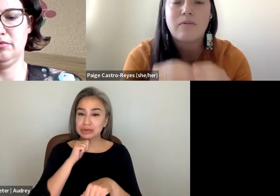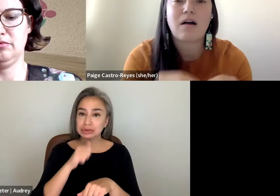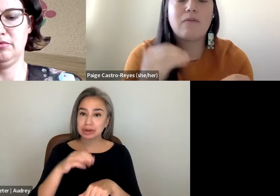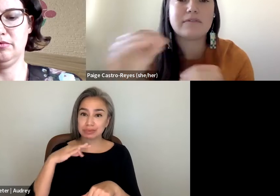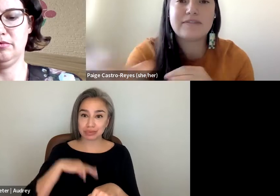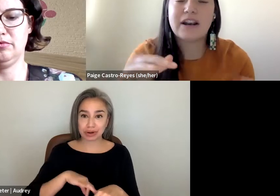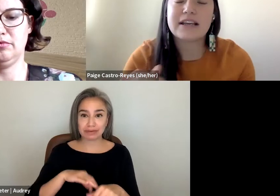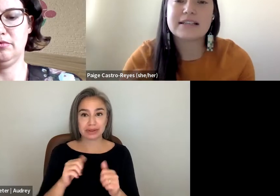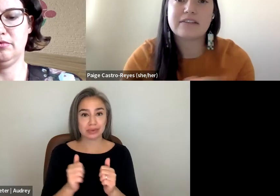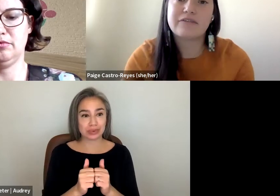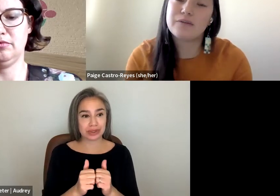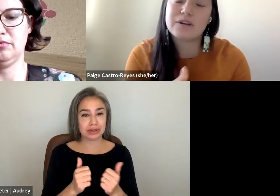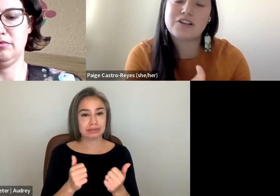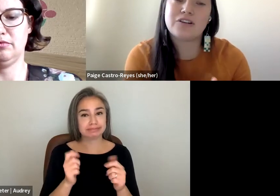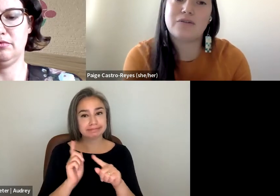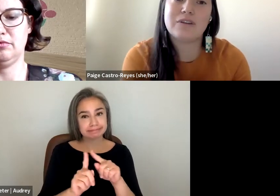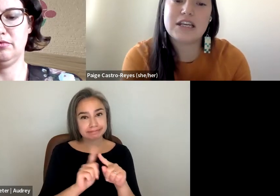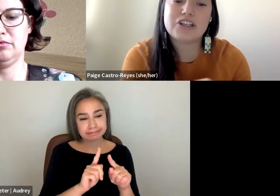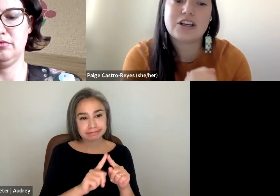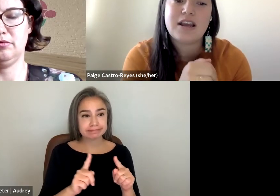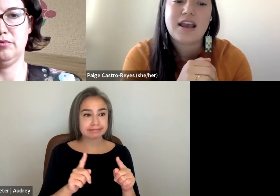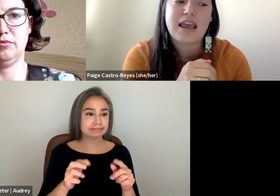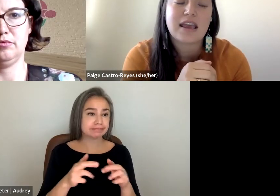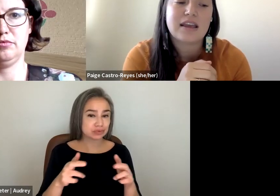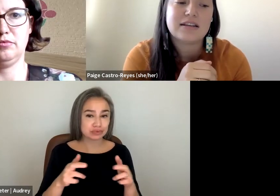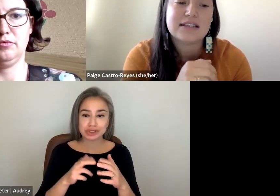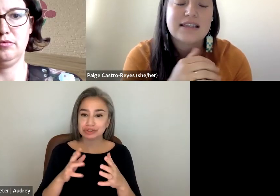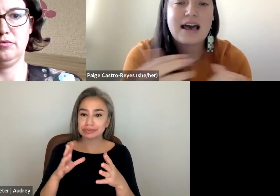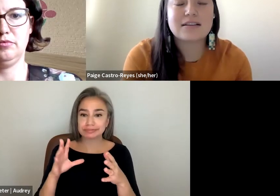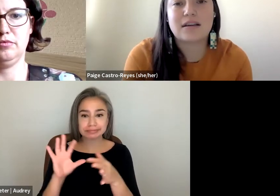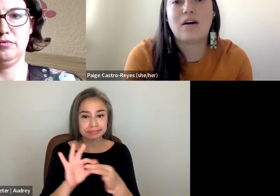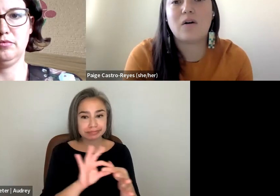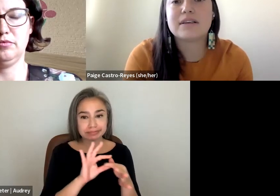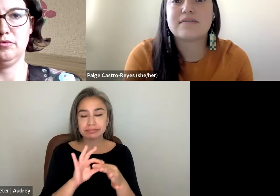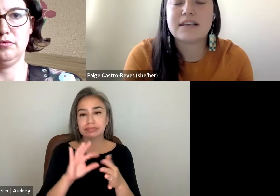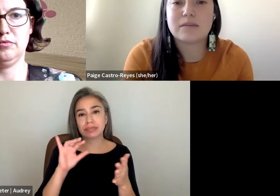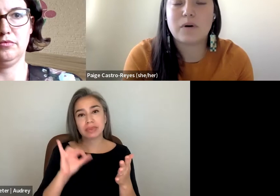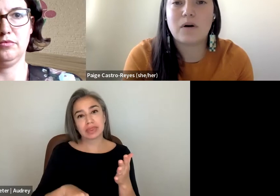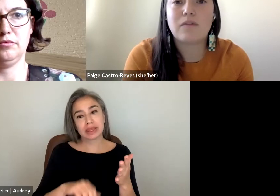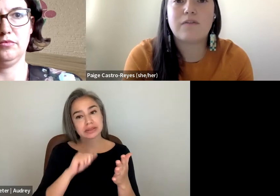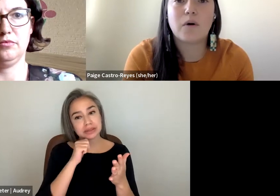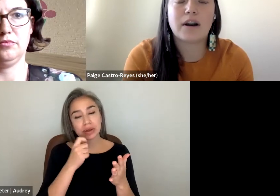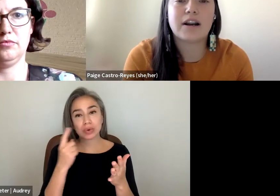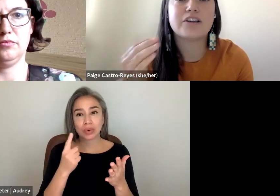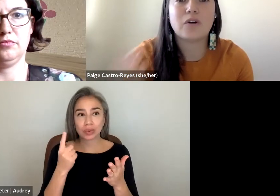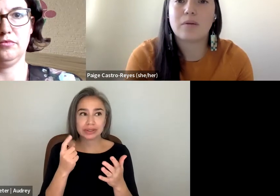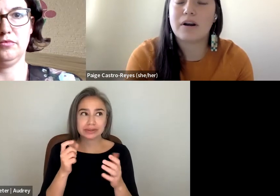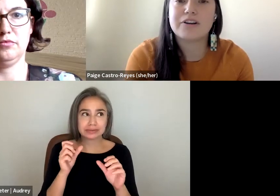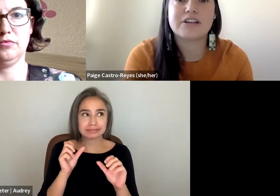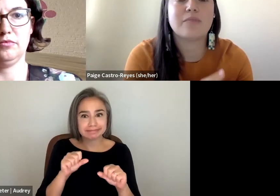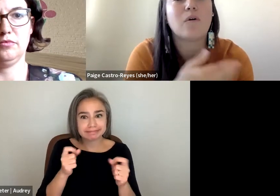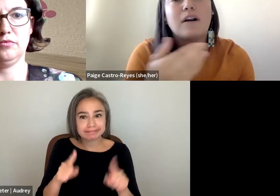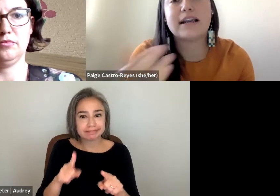with various different regional reach. And that is not always feasible for